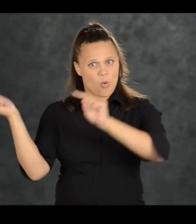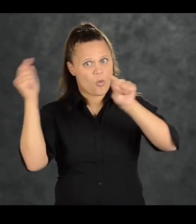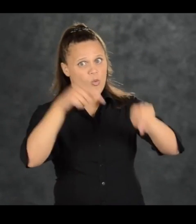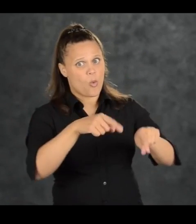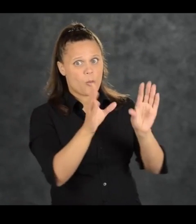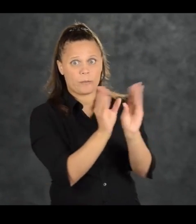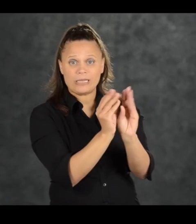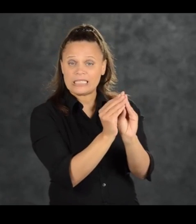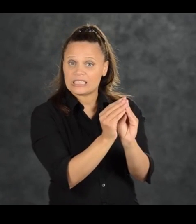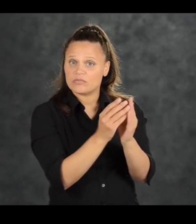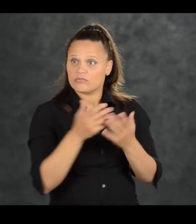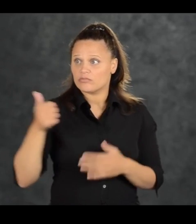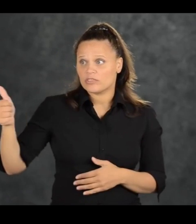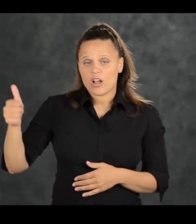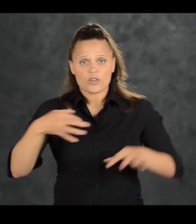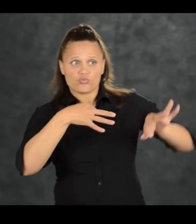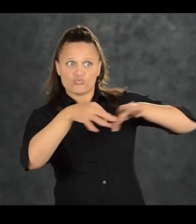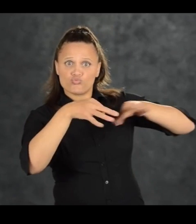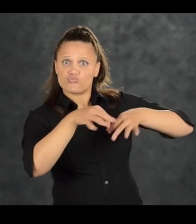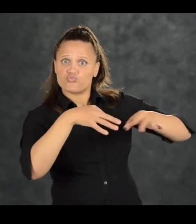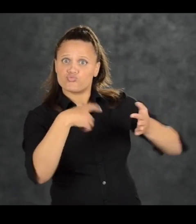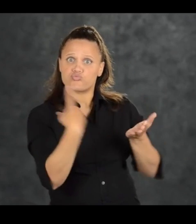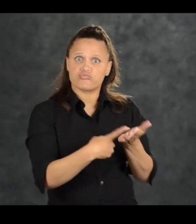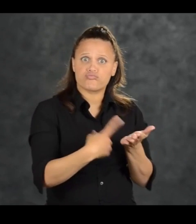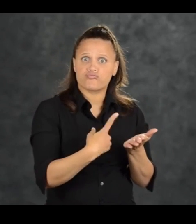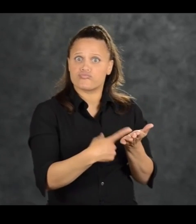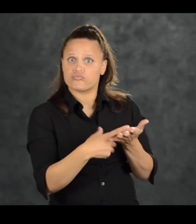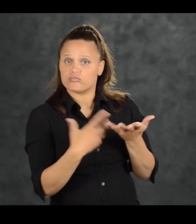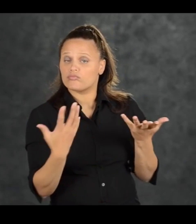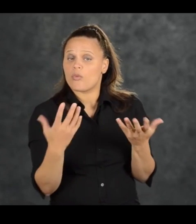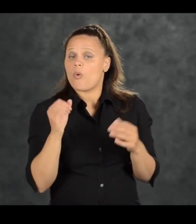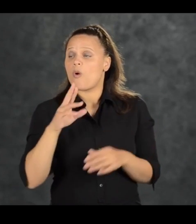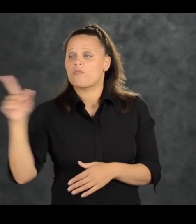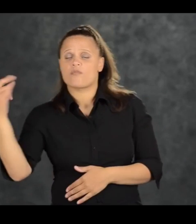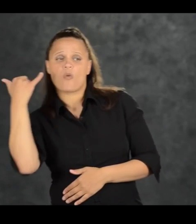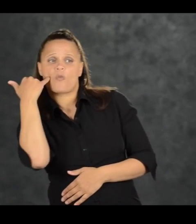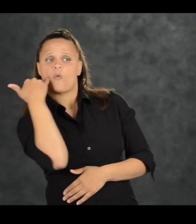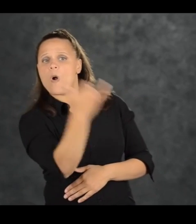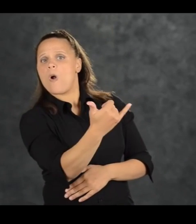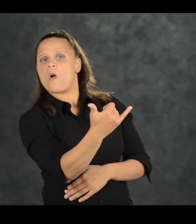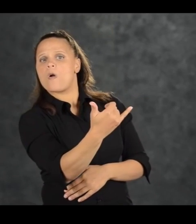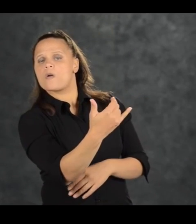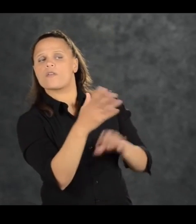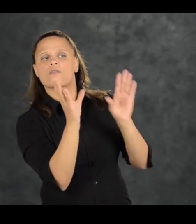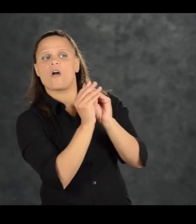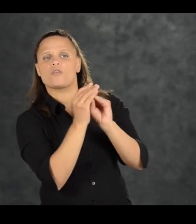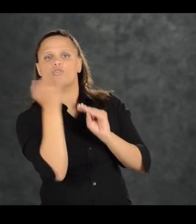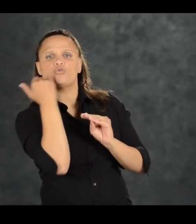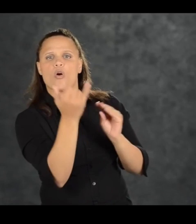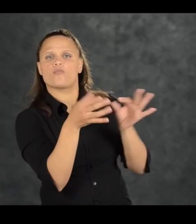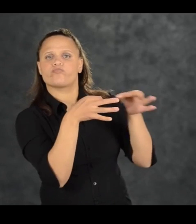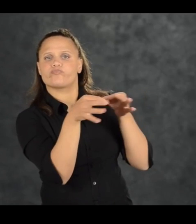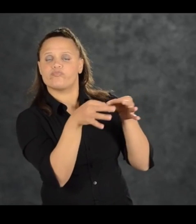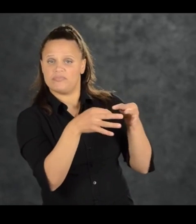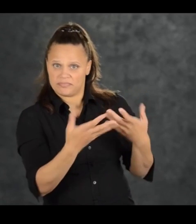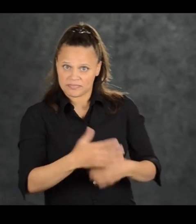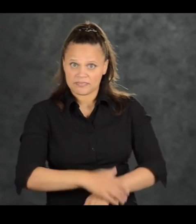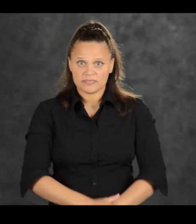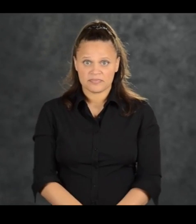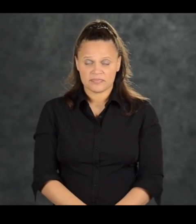So the team at the school, the IEP team, if you don't understand something, have them come with